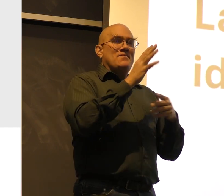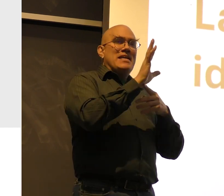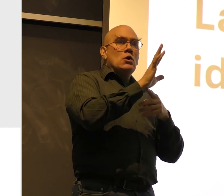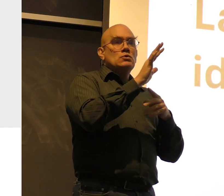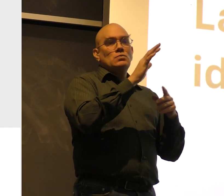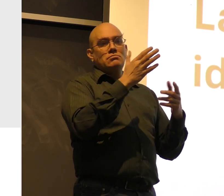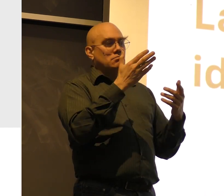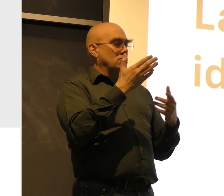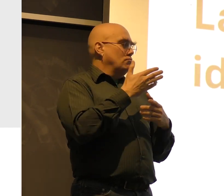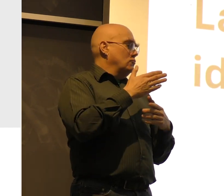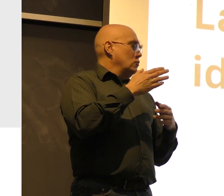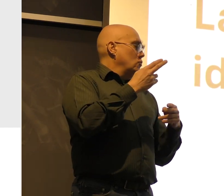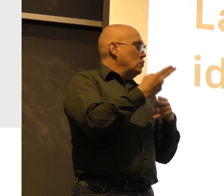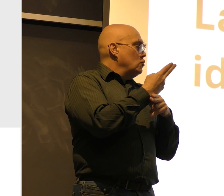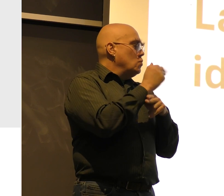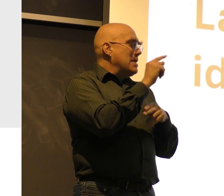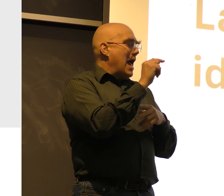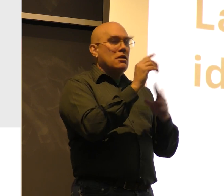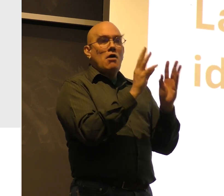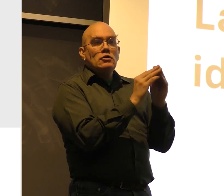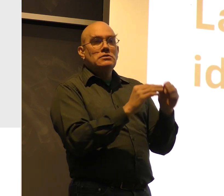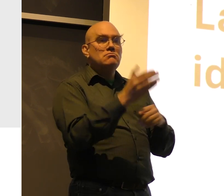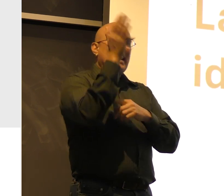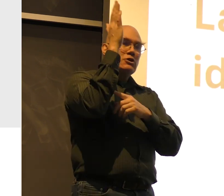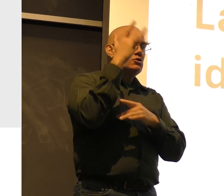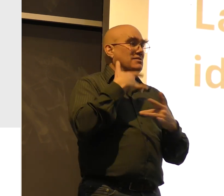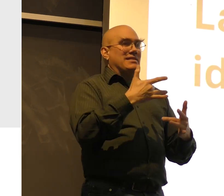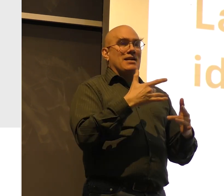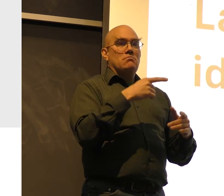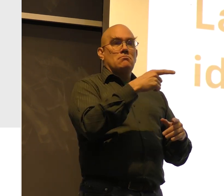there. Videos and, that are used in conferences and